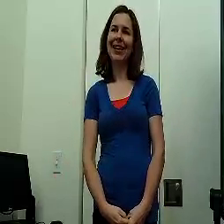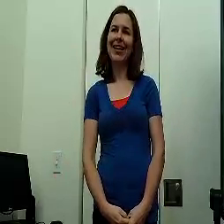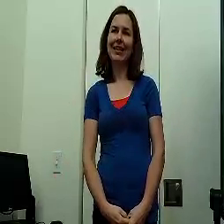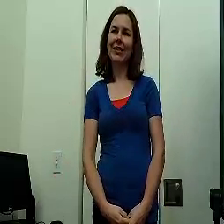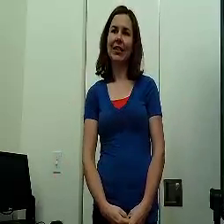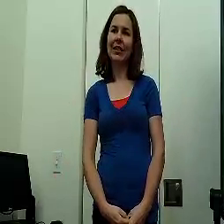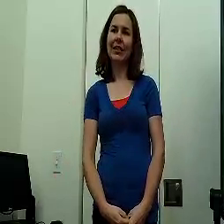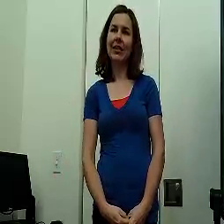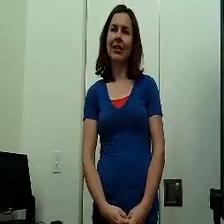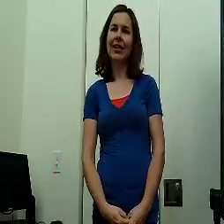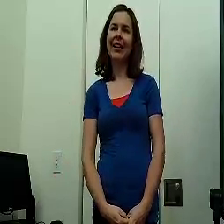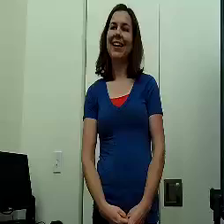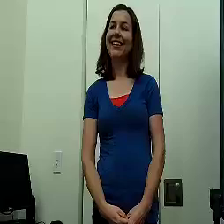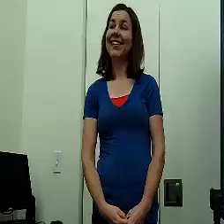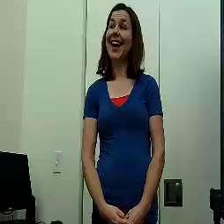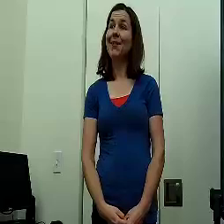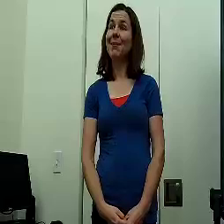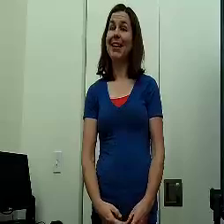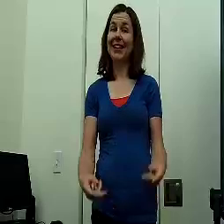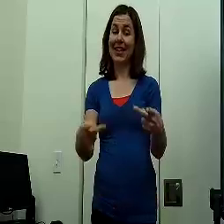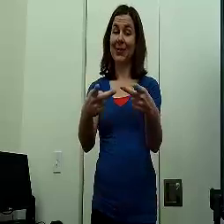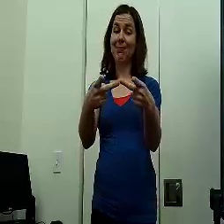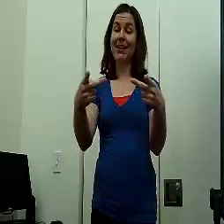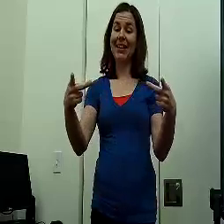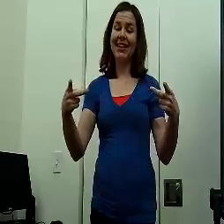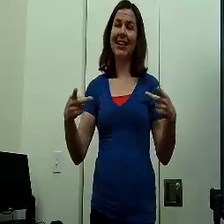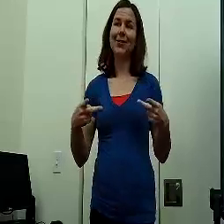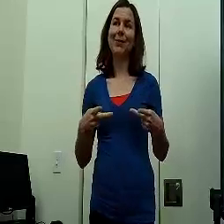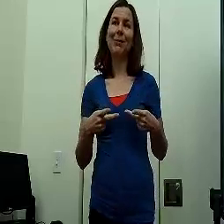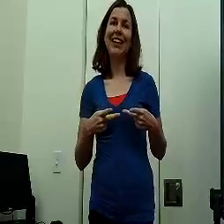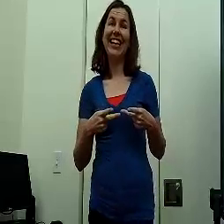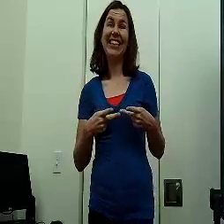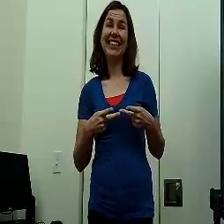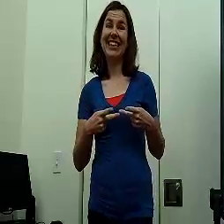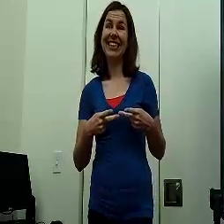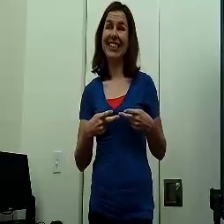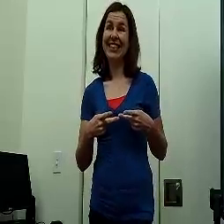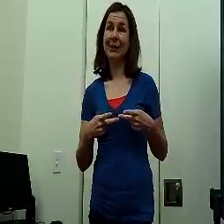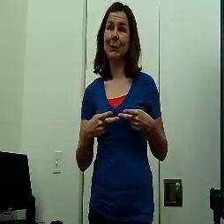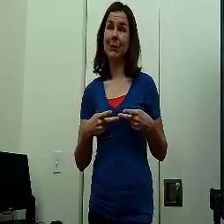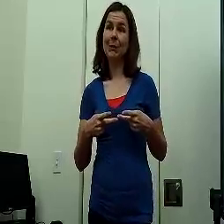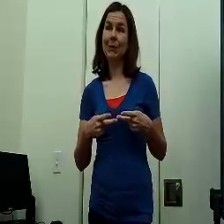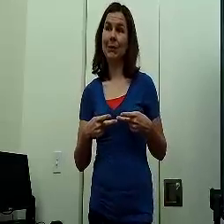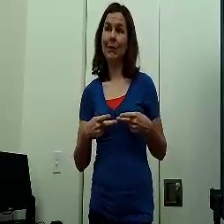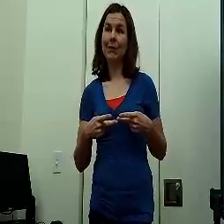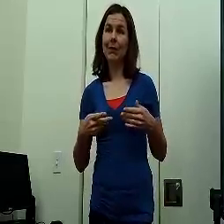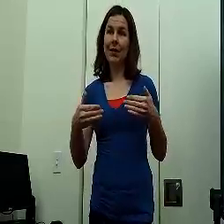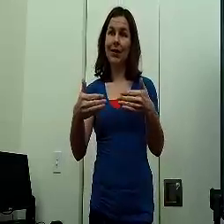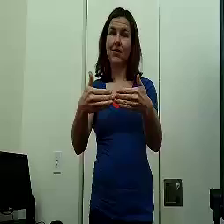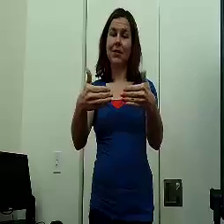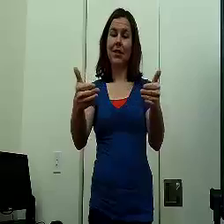plate? It's not P's, because with P's, that's the word place. Oh, that's So dish,